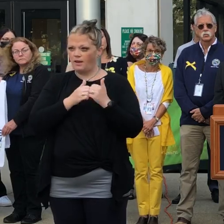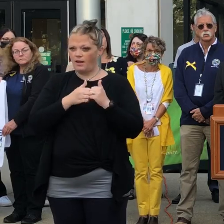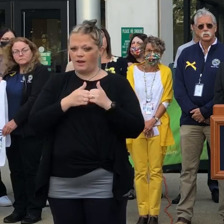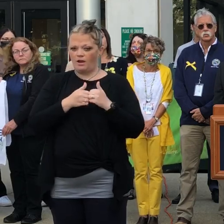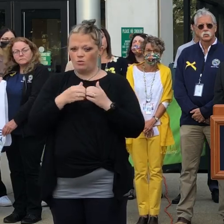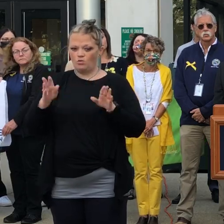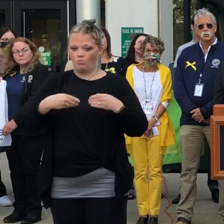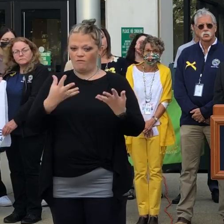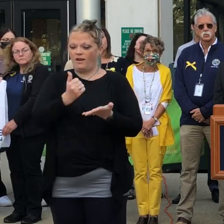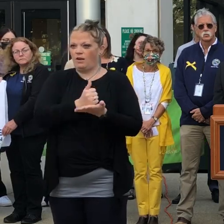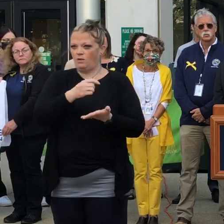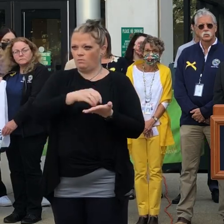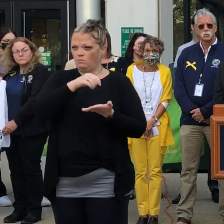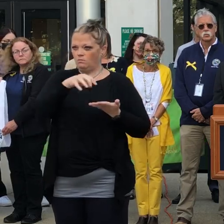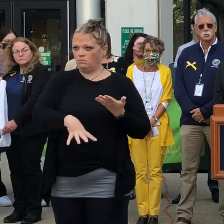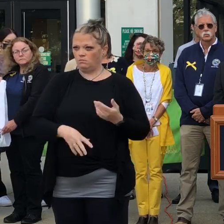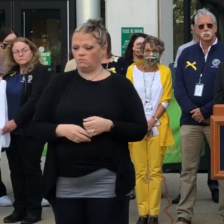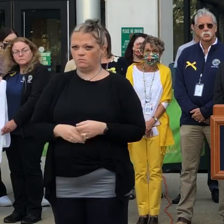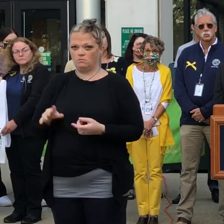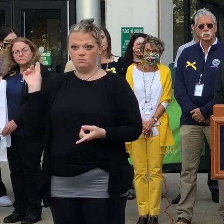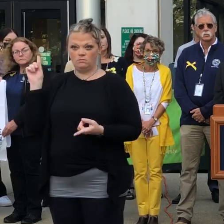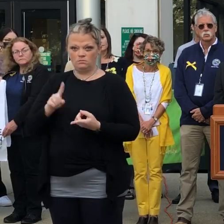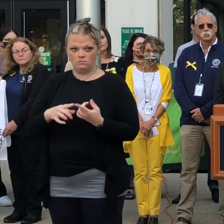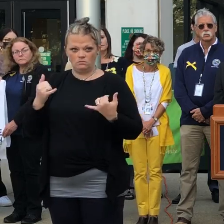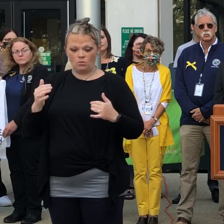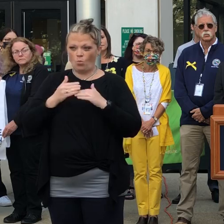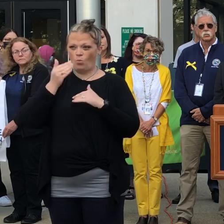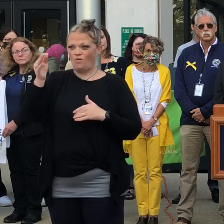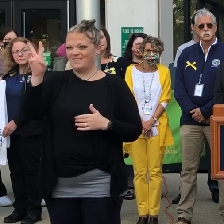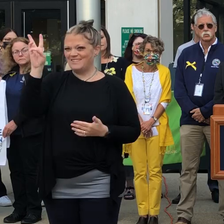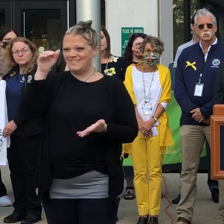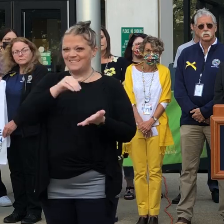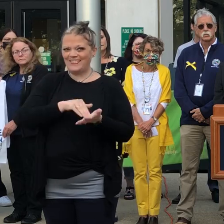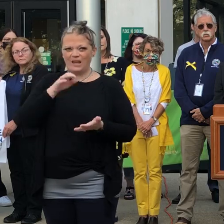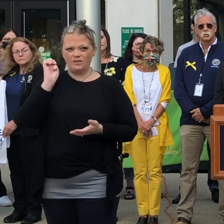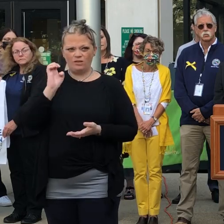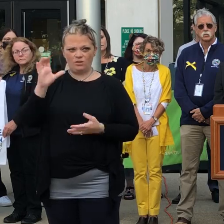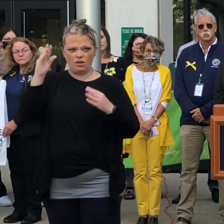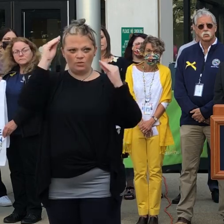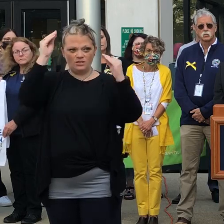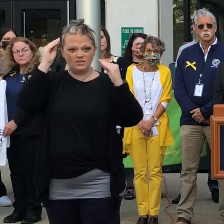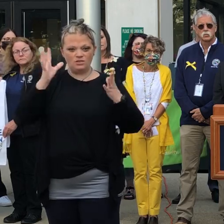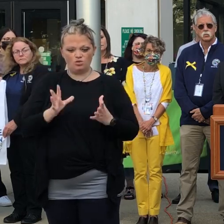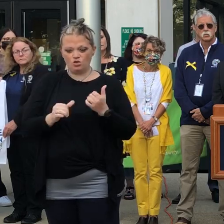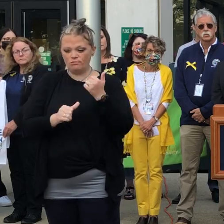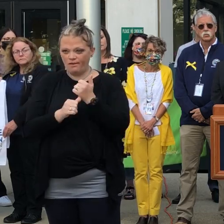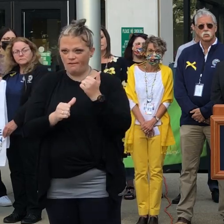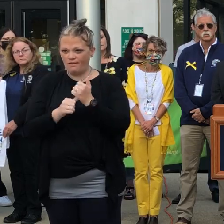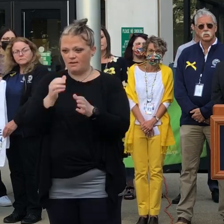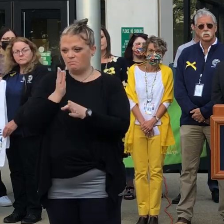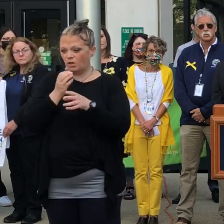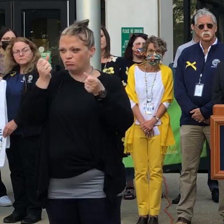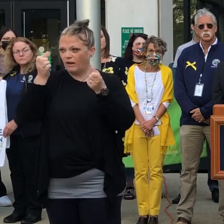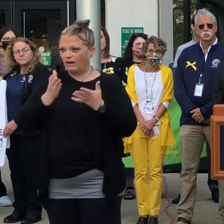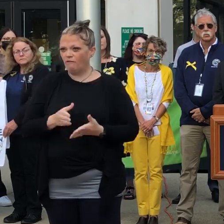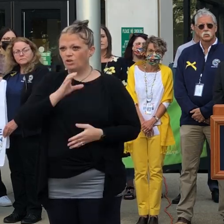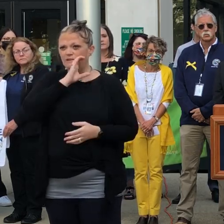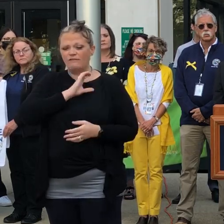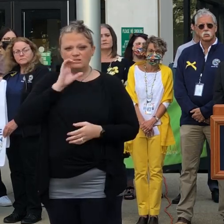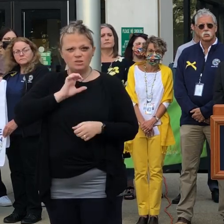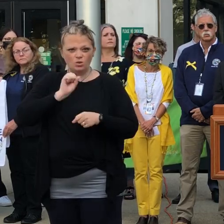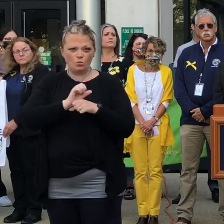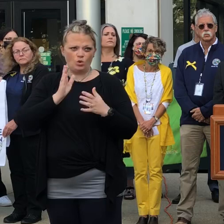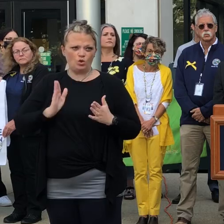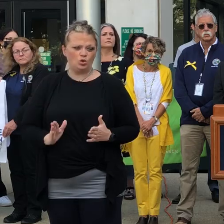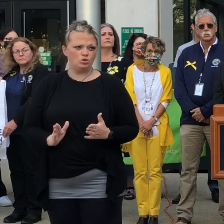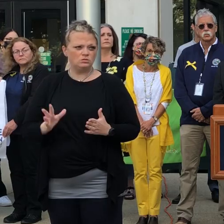help. To date, over 6,000 Erie County teachers, aides, bus drivers, cafeteria